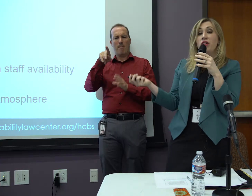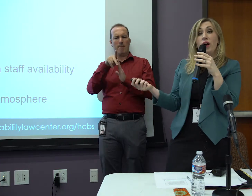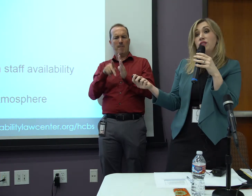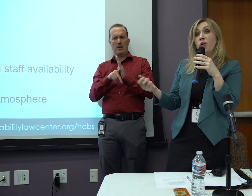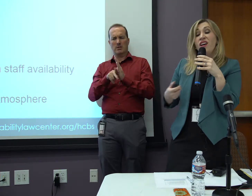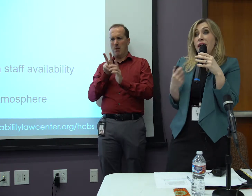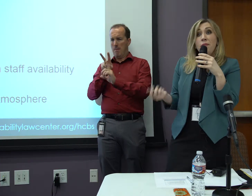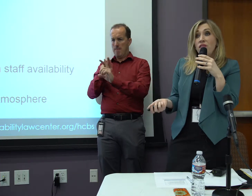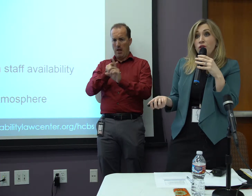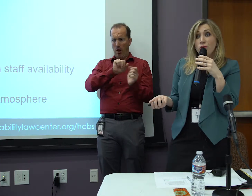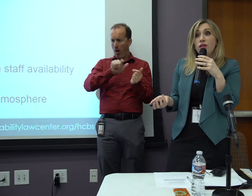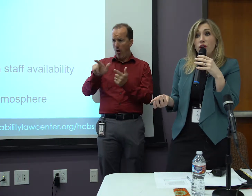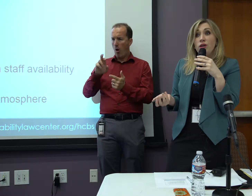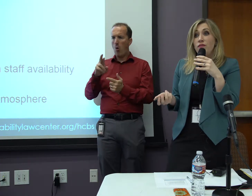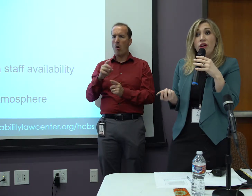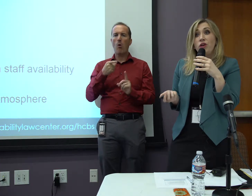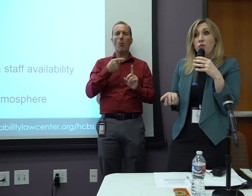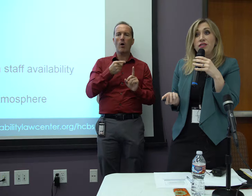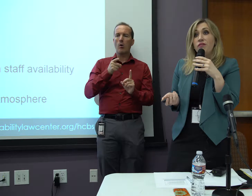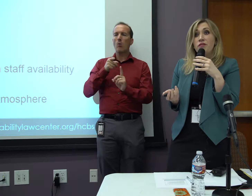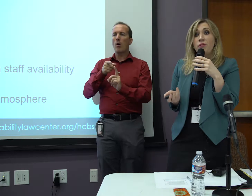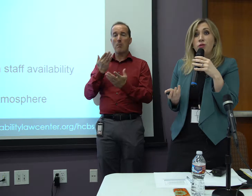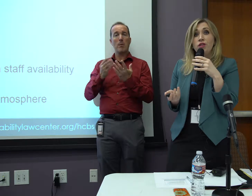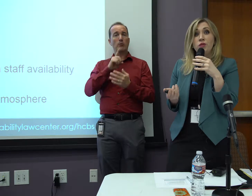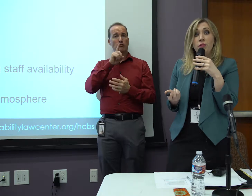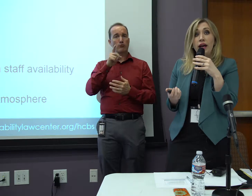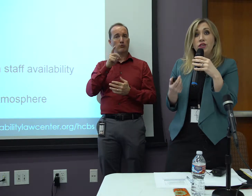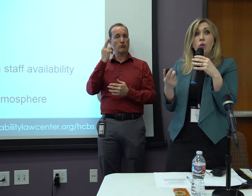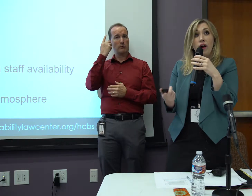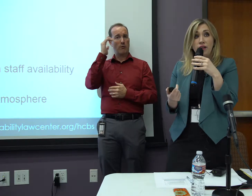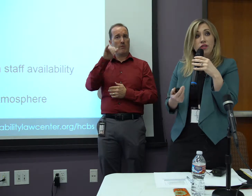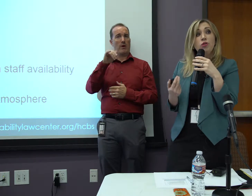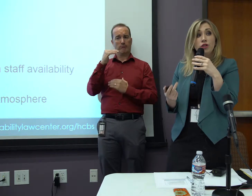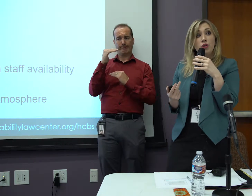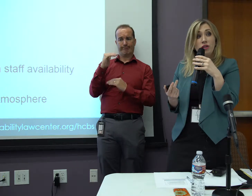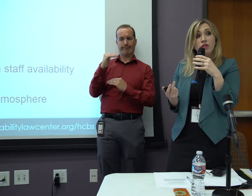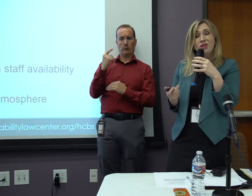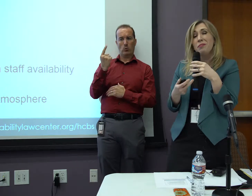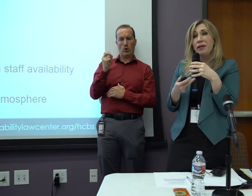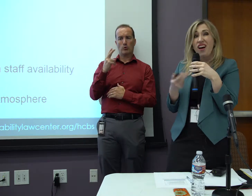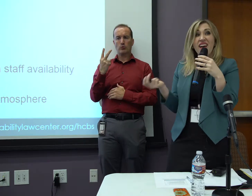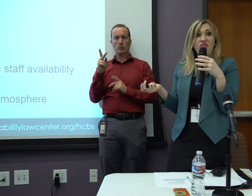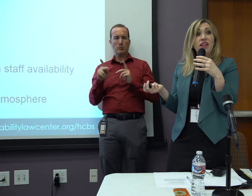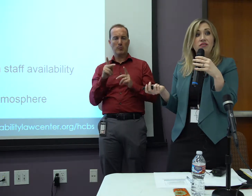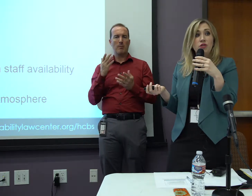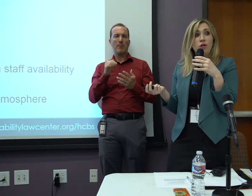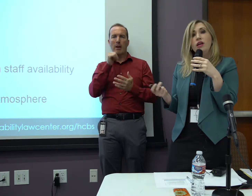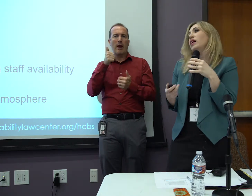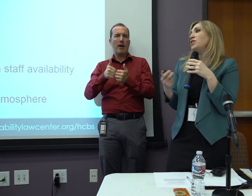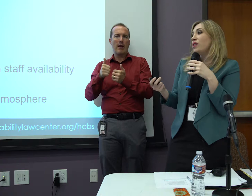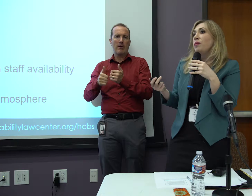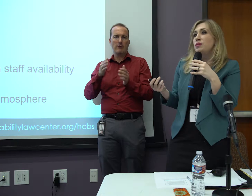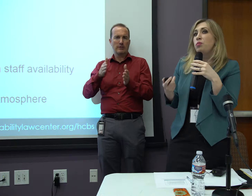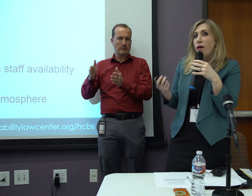applied to everyone. And so it may have been true that there was a very good reason for that restriction to be applied to one individual or two individuals, but maybe not every